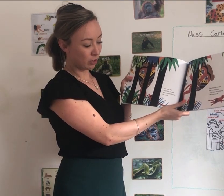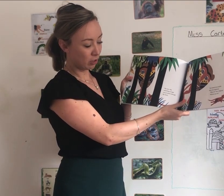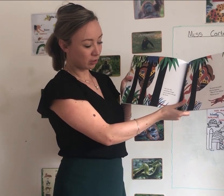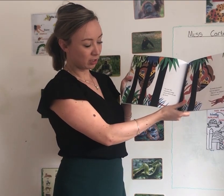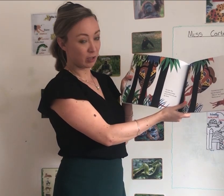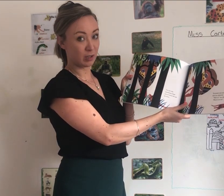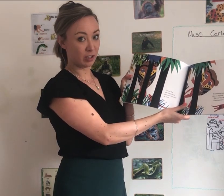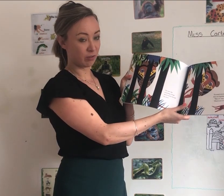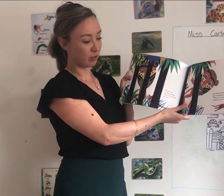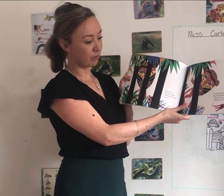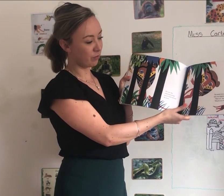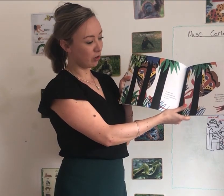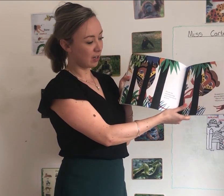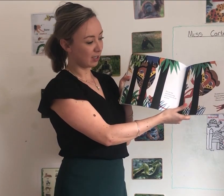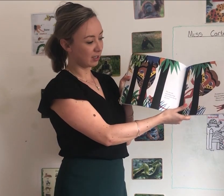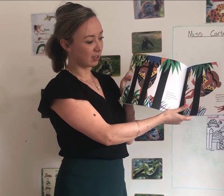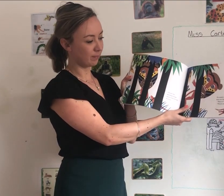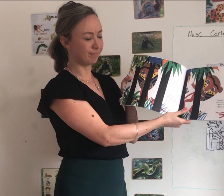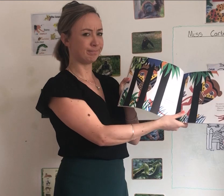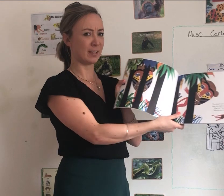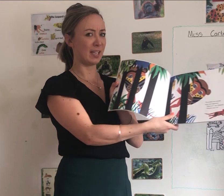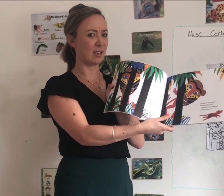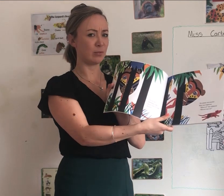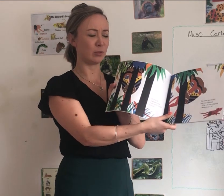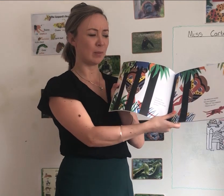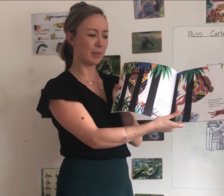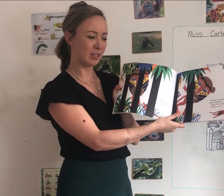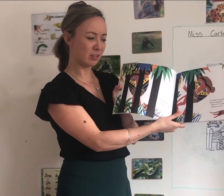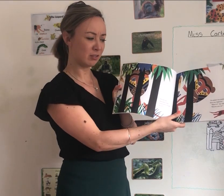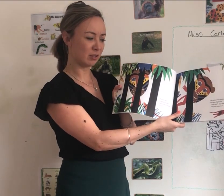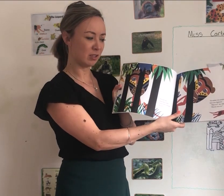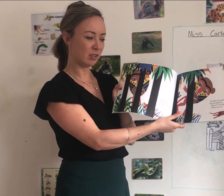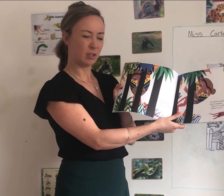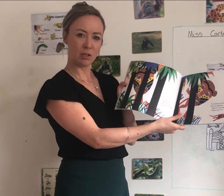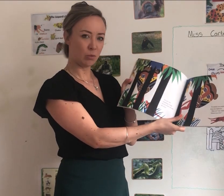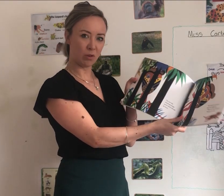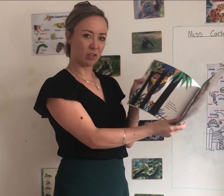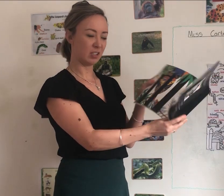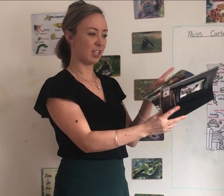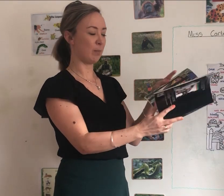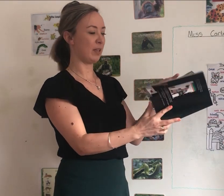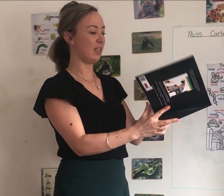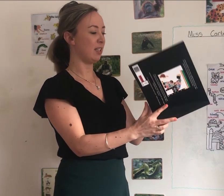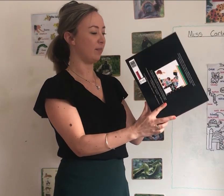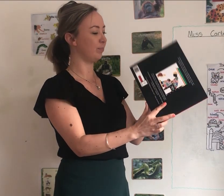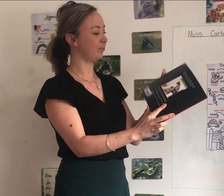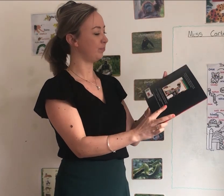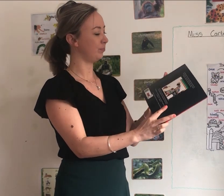along slowly through the forest. The animals were puzzled. What could it be?